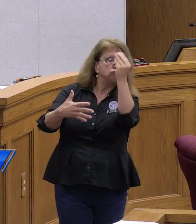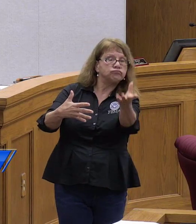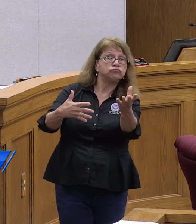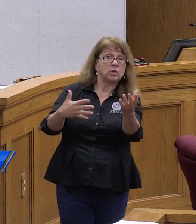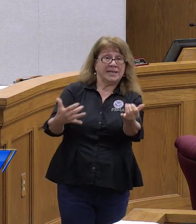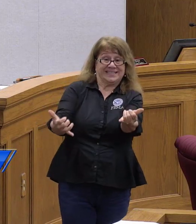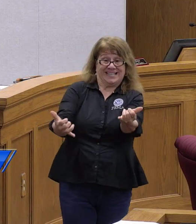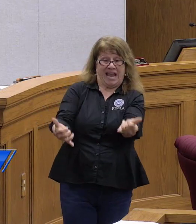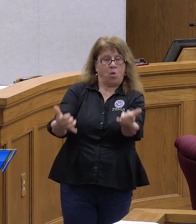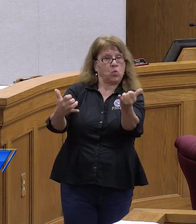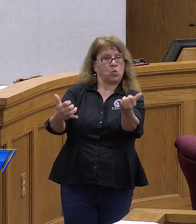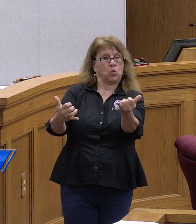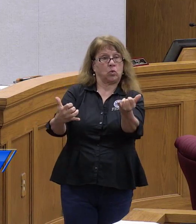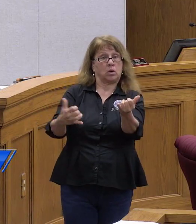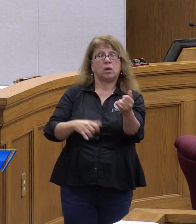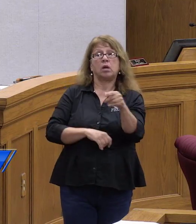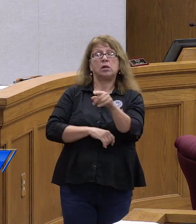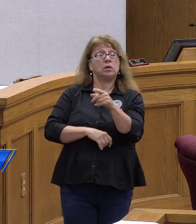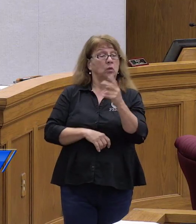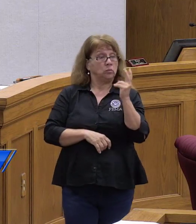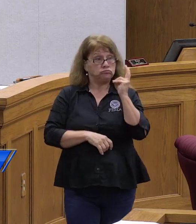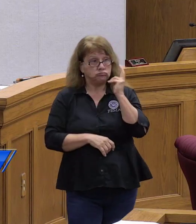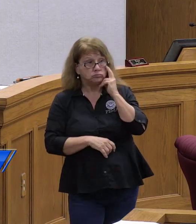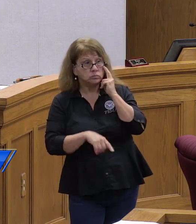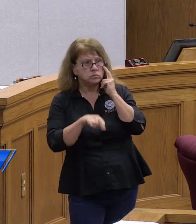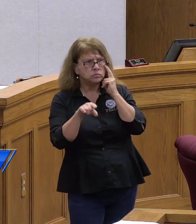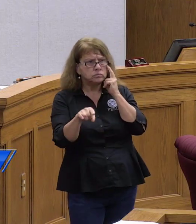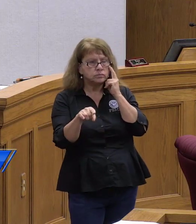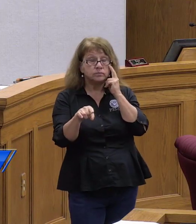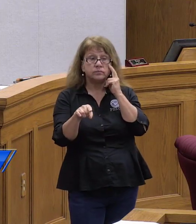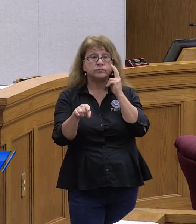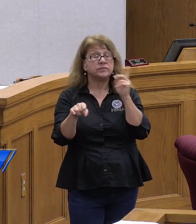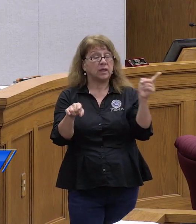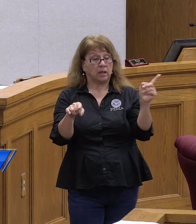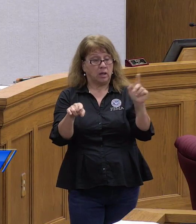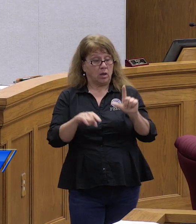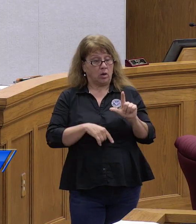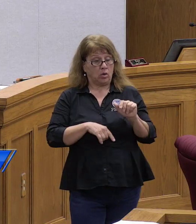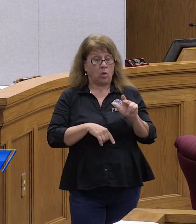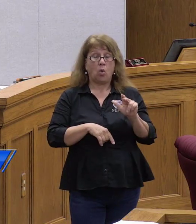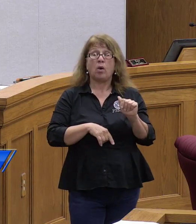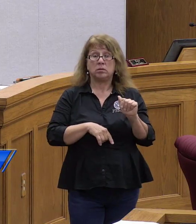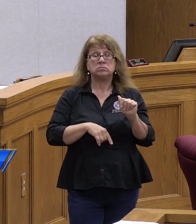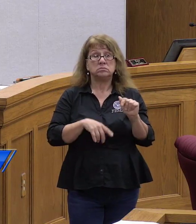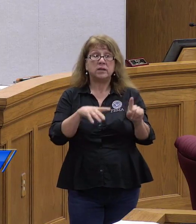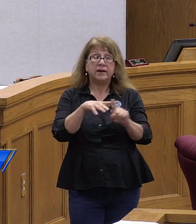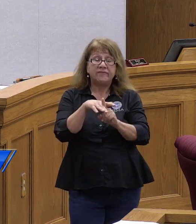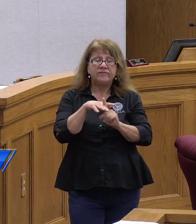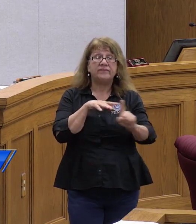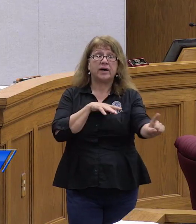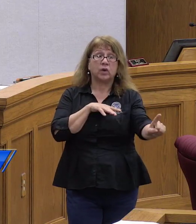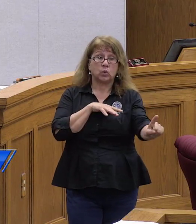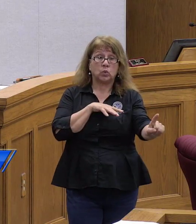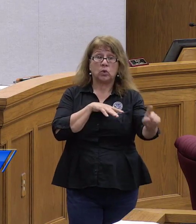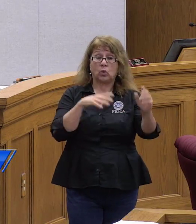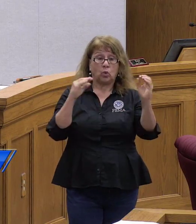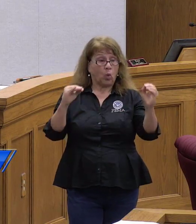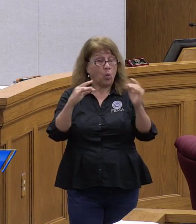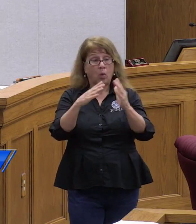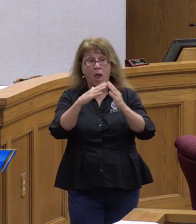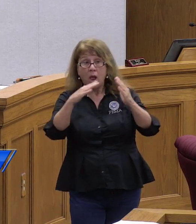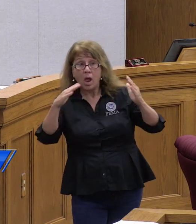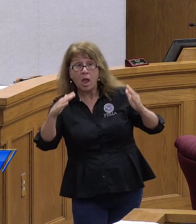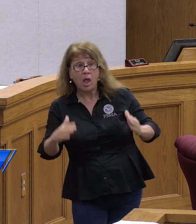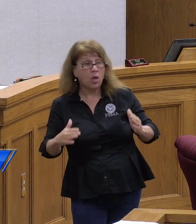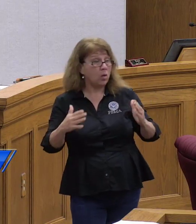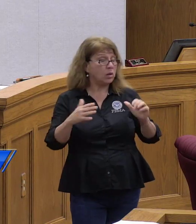this minute. If someone is a LoRa evacuee and they don't have shelter, we can transport them to shelter. We